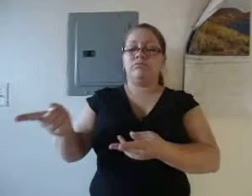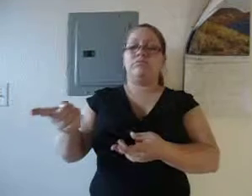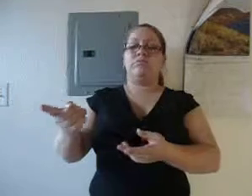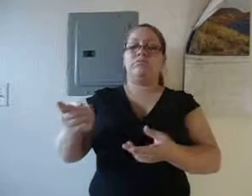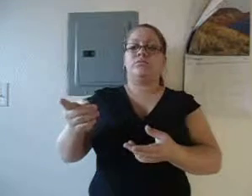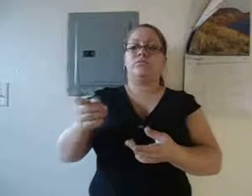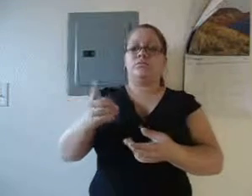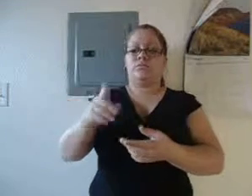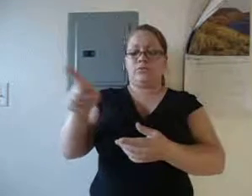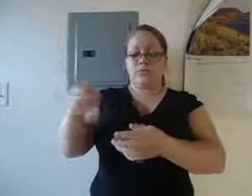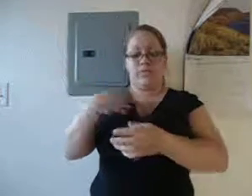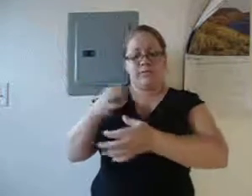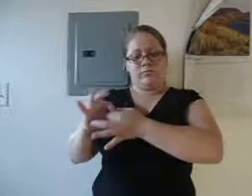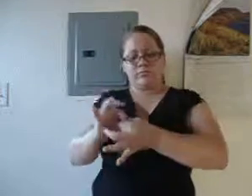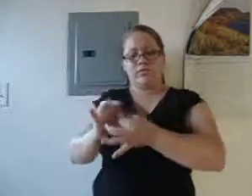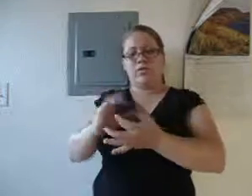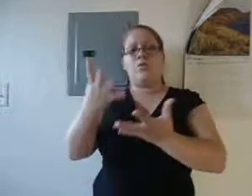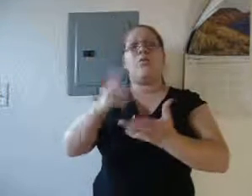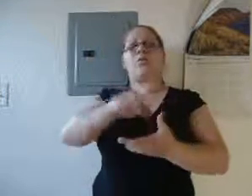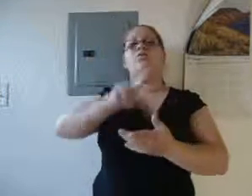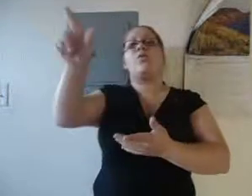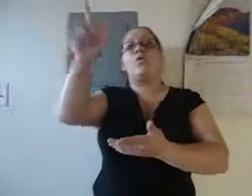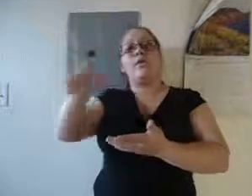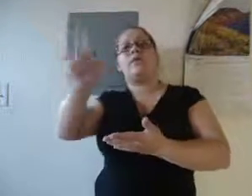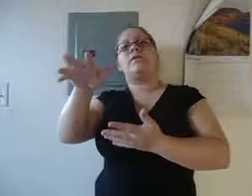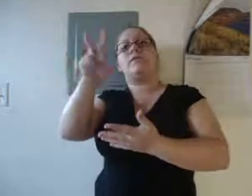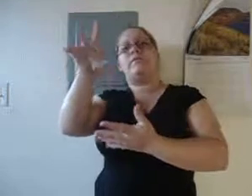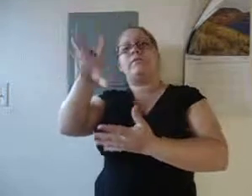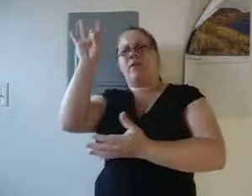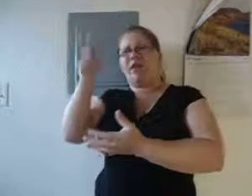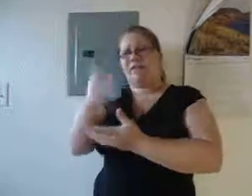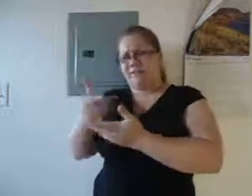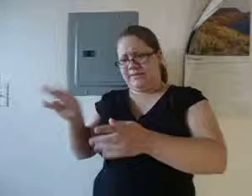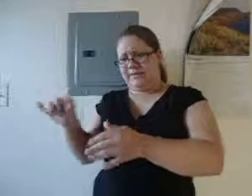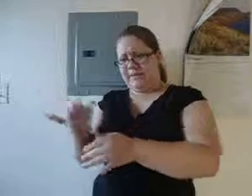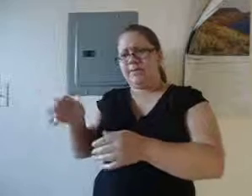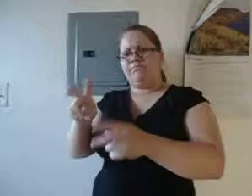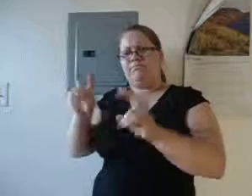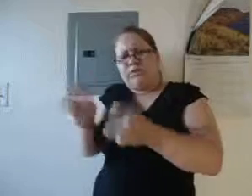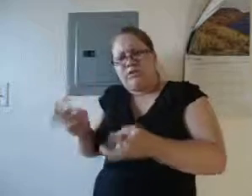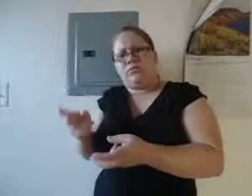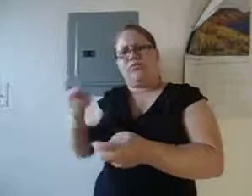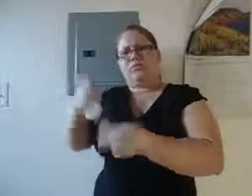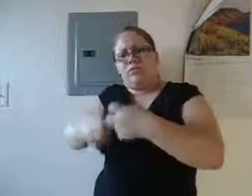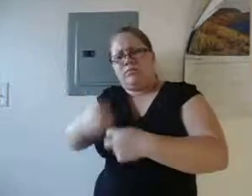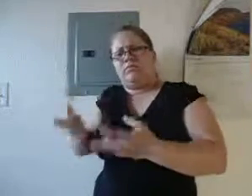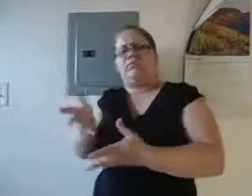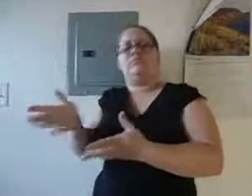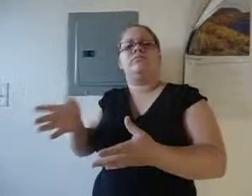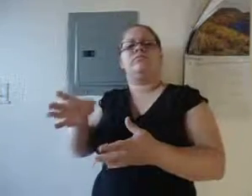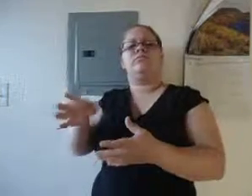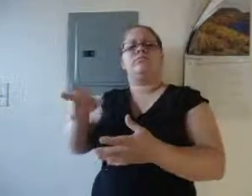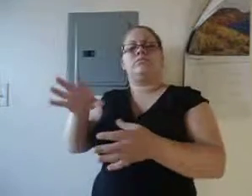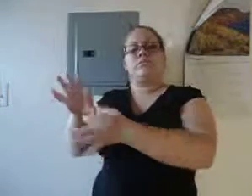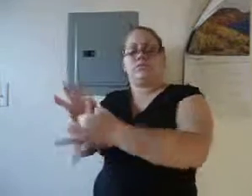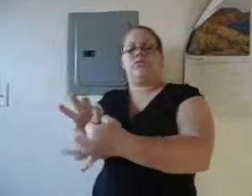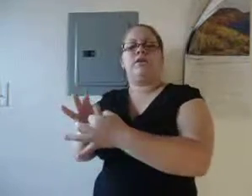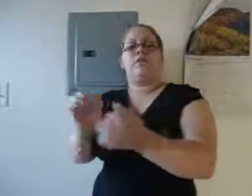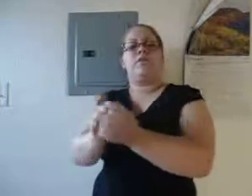about, other than textbook authors. So that being said, I send them off to the library and I ask them to